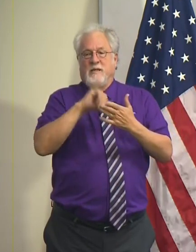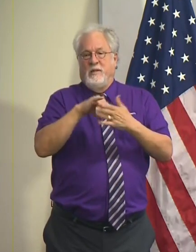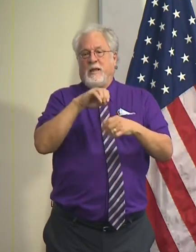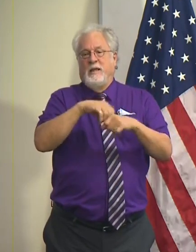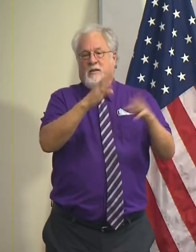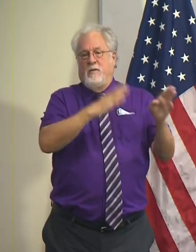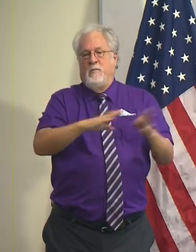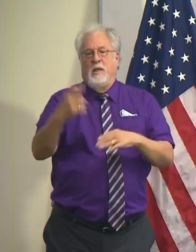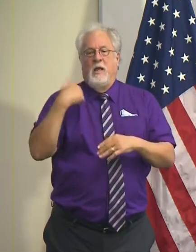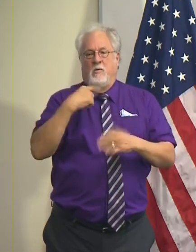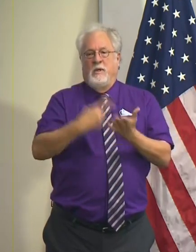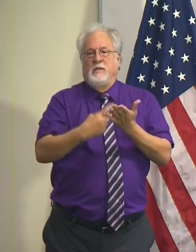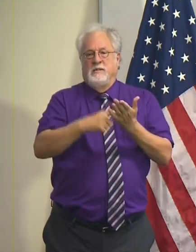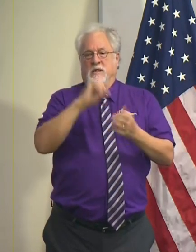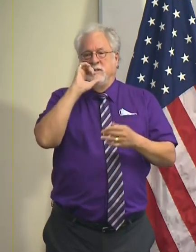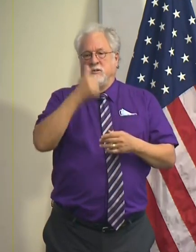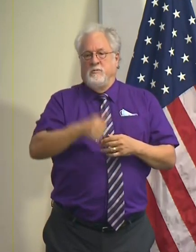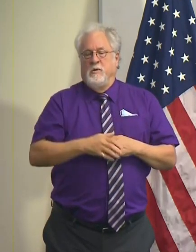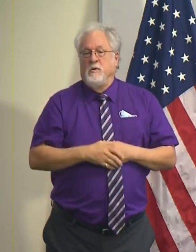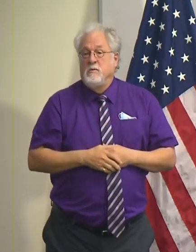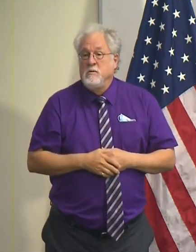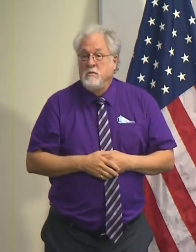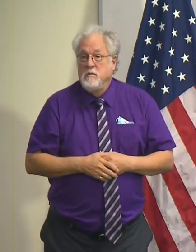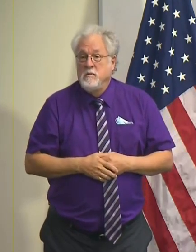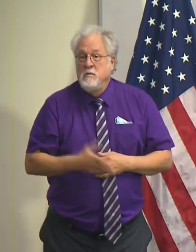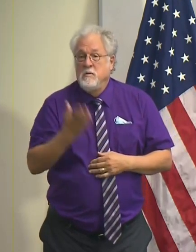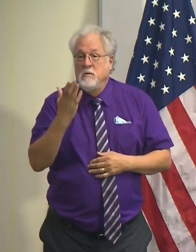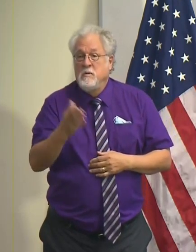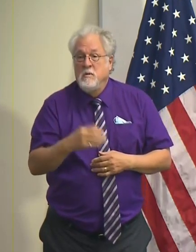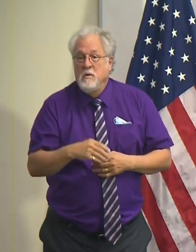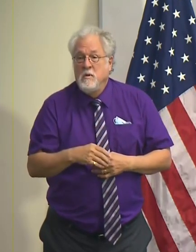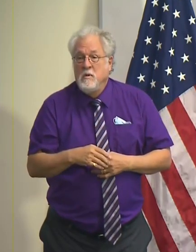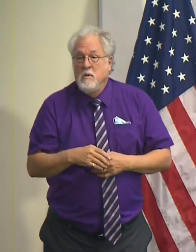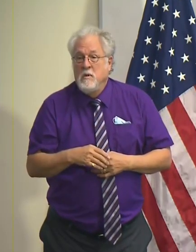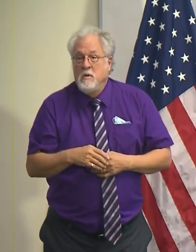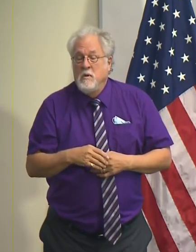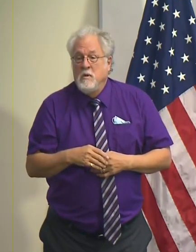the plan that we talk about tomorrow for Phase 3. Yes, sir.